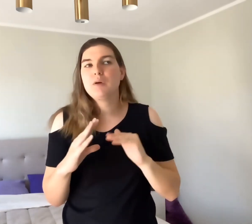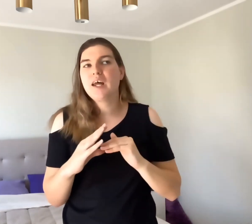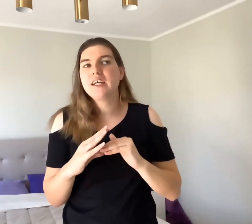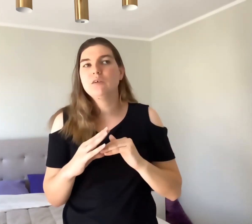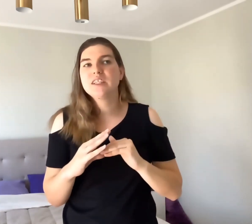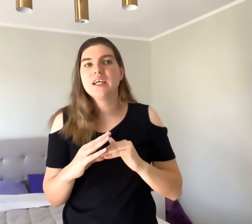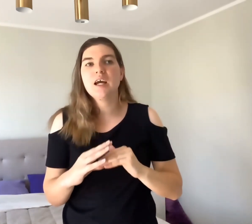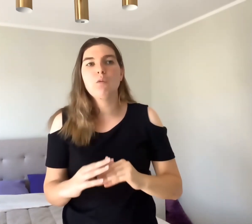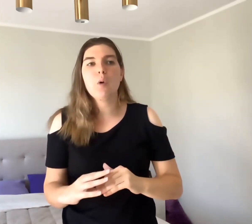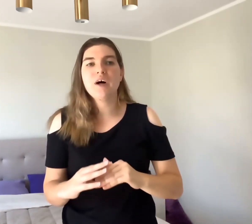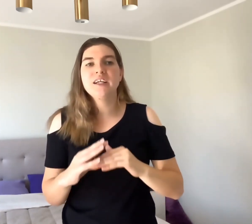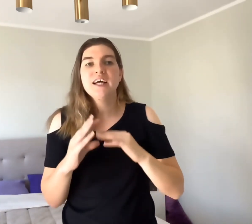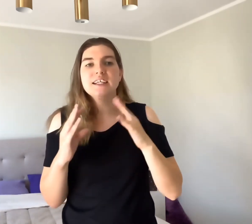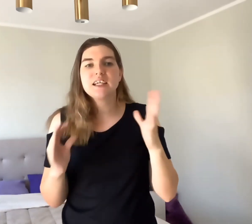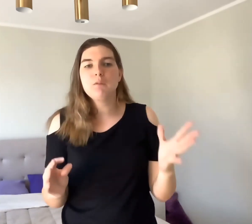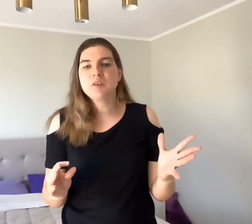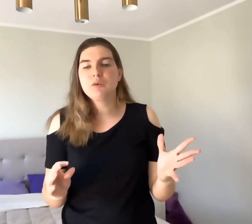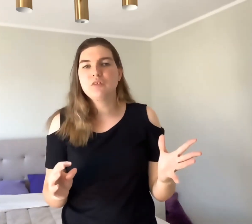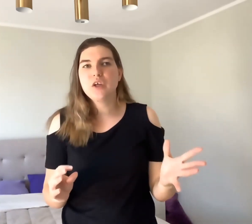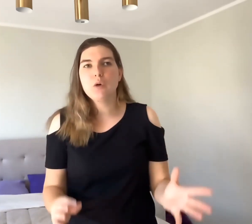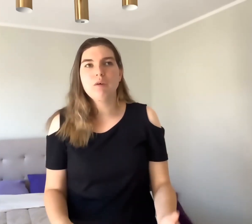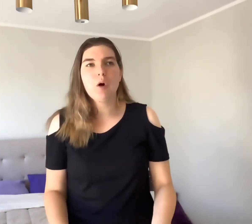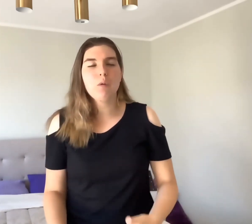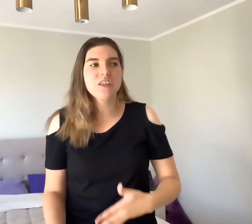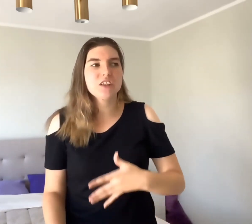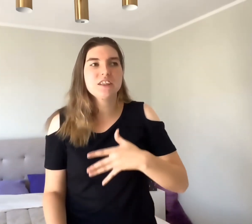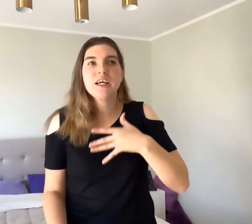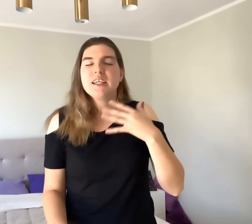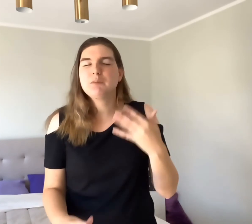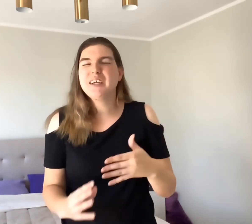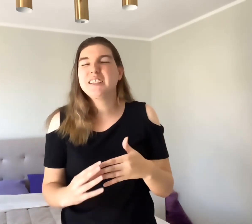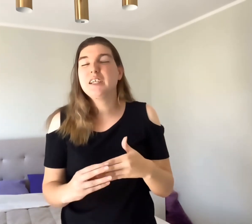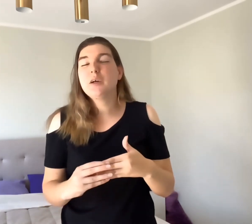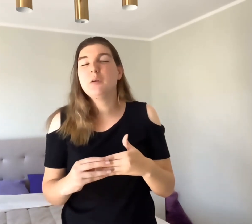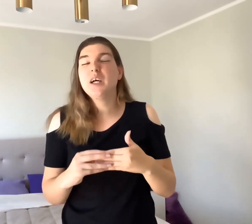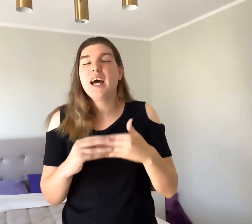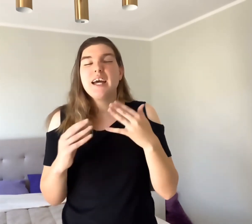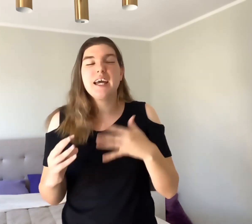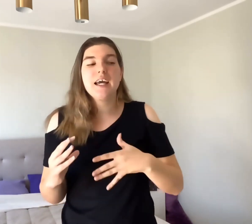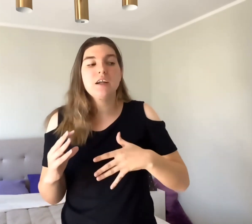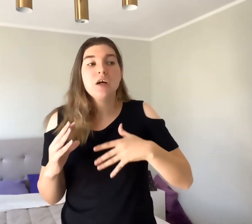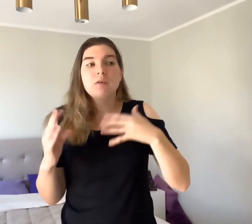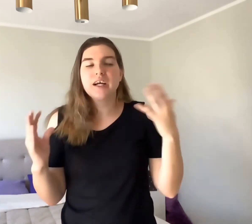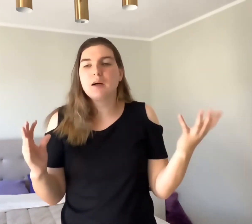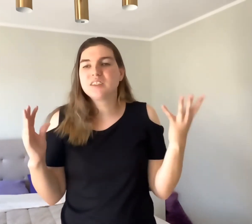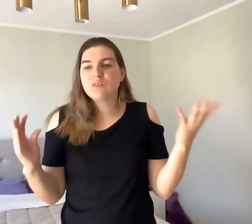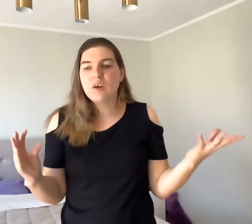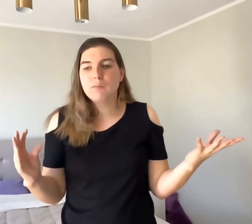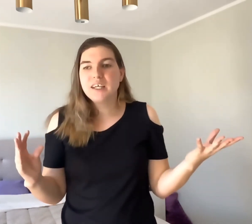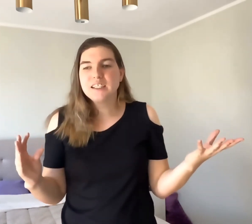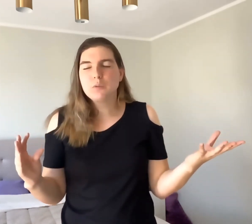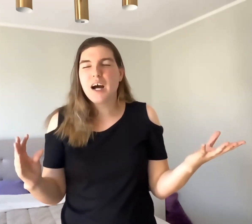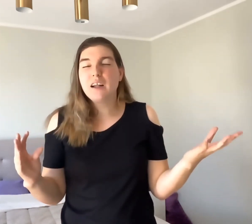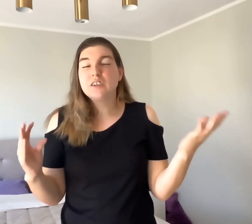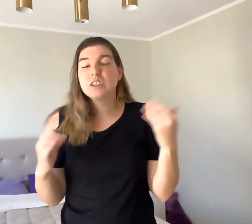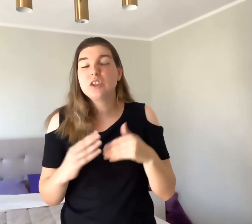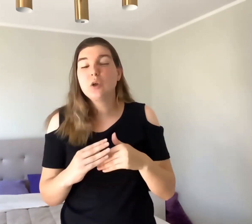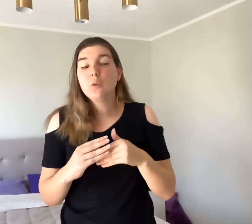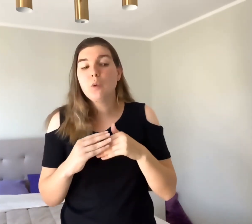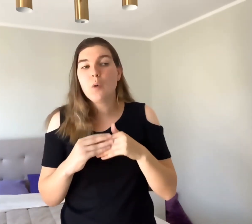like using and what one is comfortable for you and what one just speaks to you. Again, when it comes to filming as well, just do what